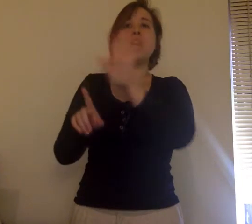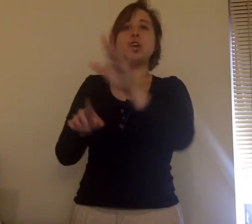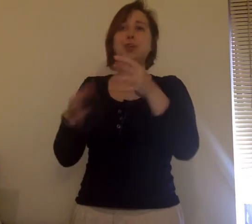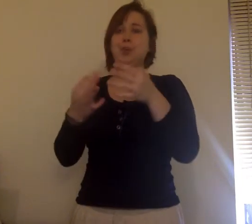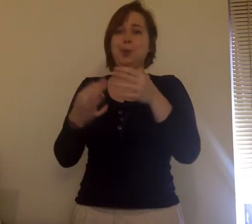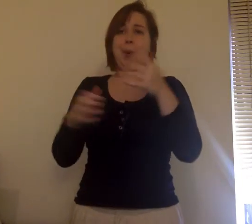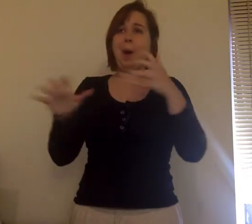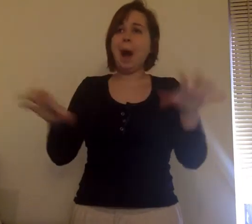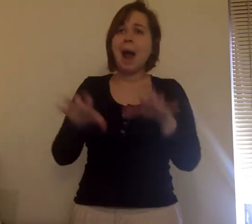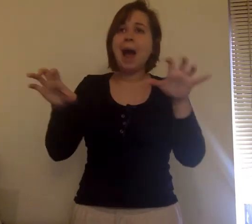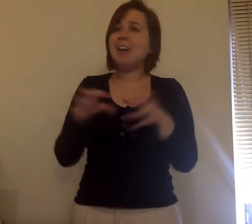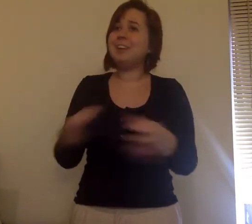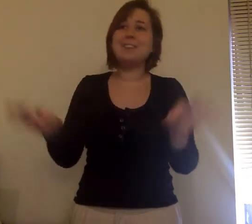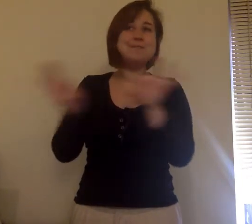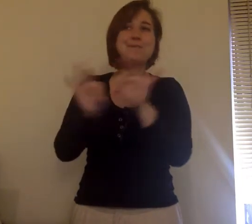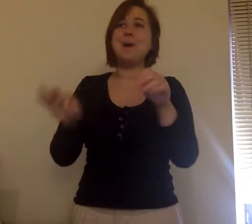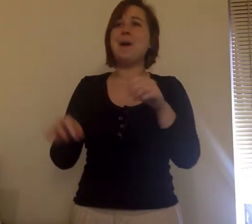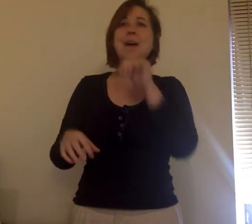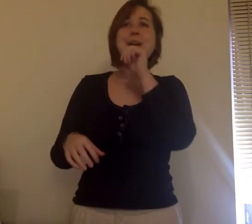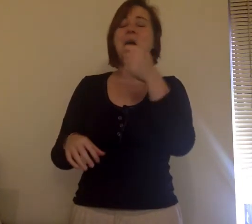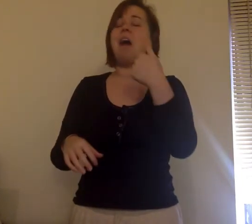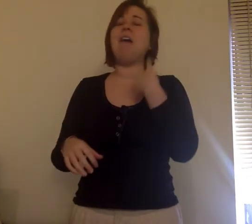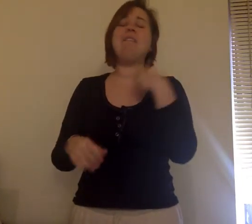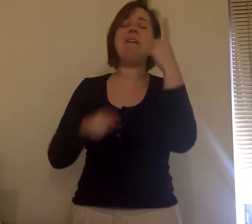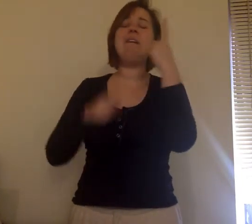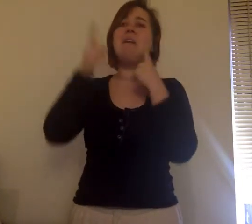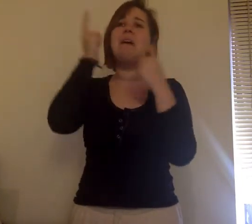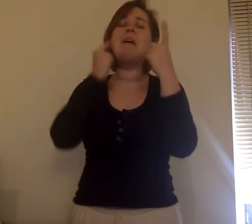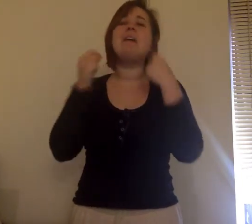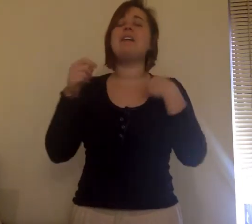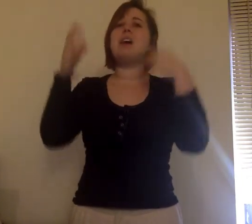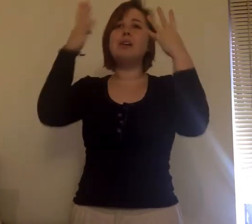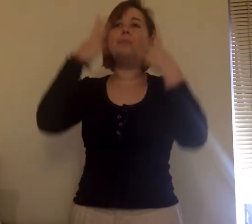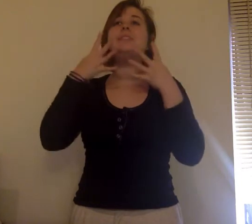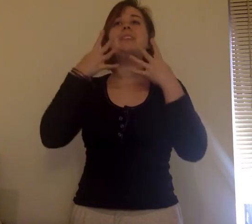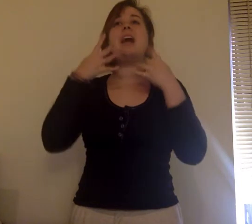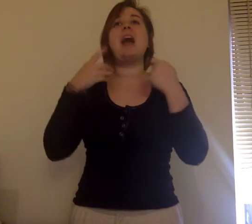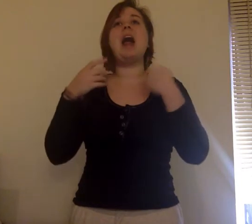challenge you, please, make your actions reflect your words. Thank you.